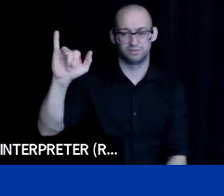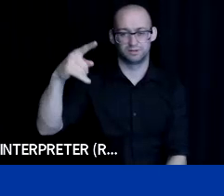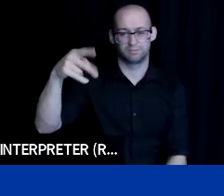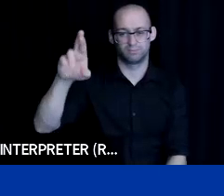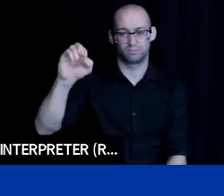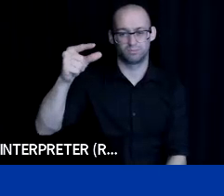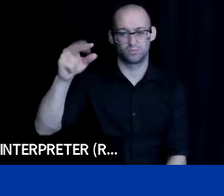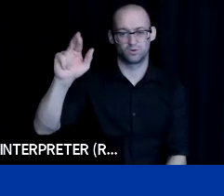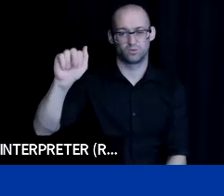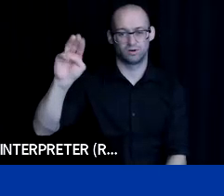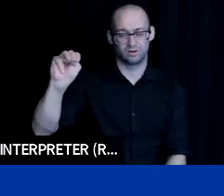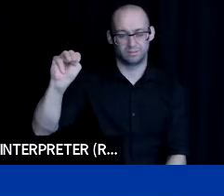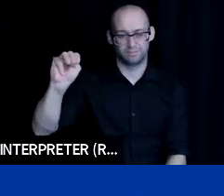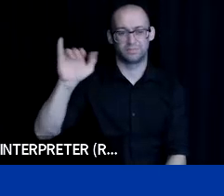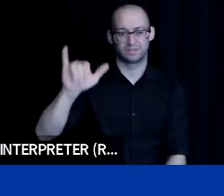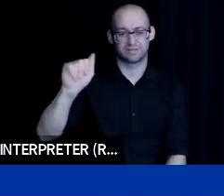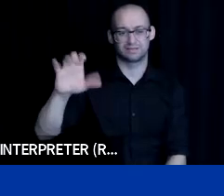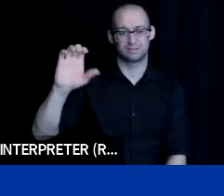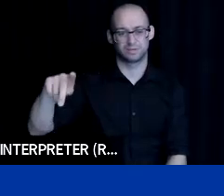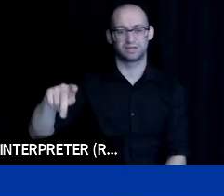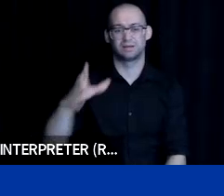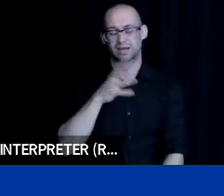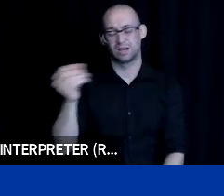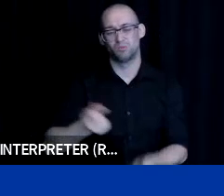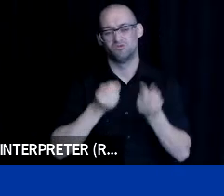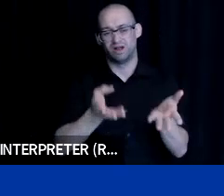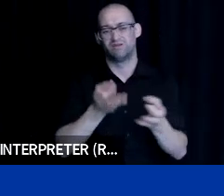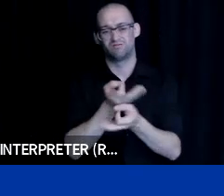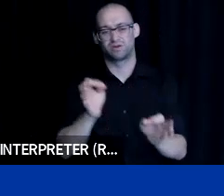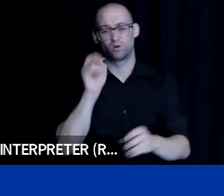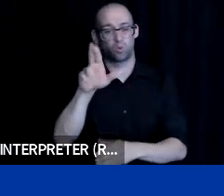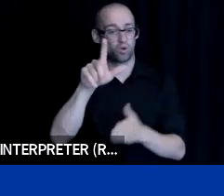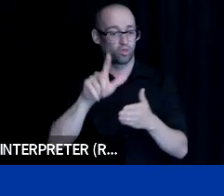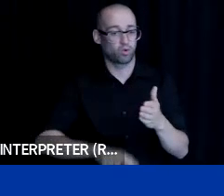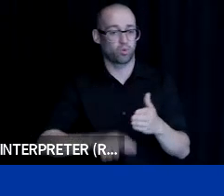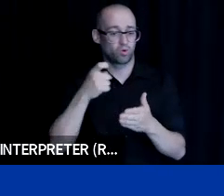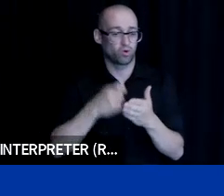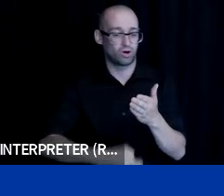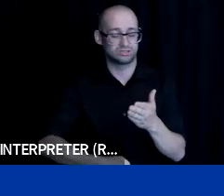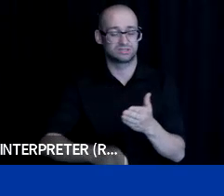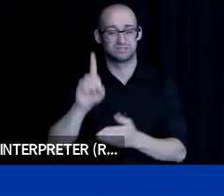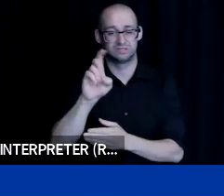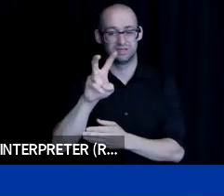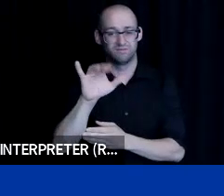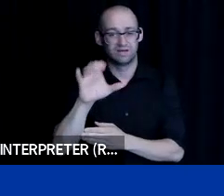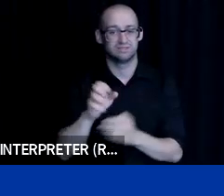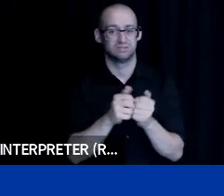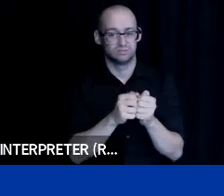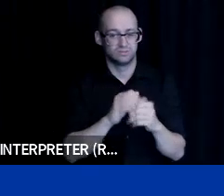or low-cost devices to students, either through ACP or through other low-cost